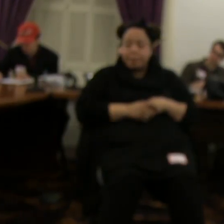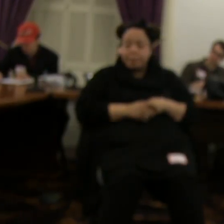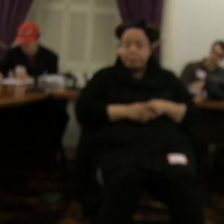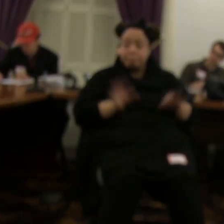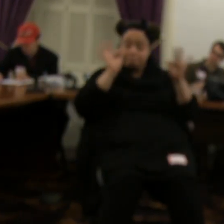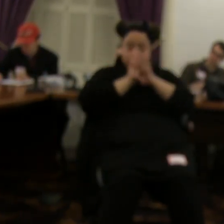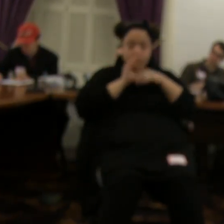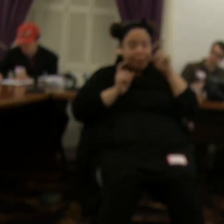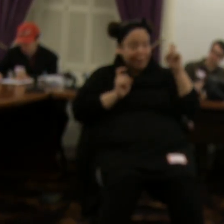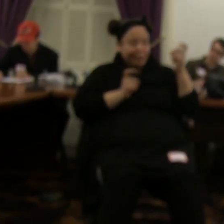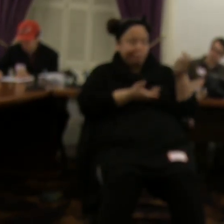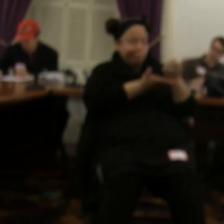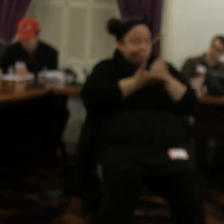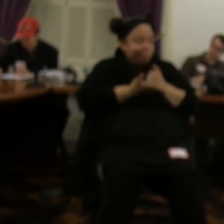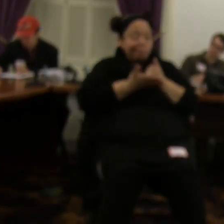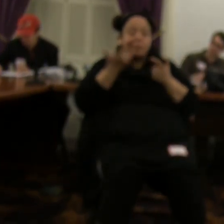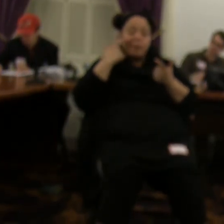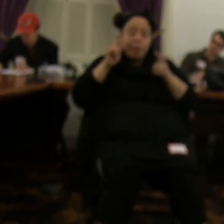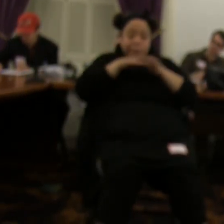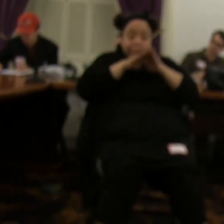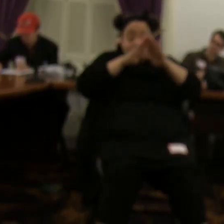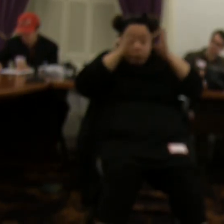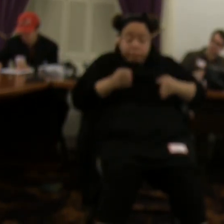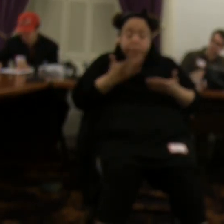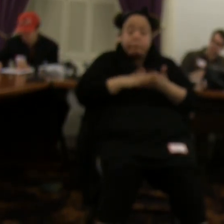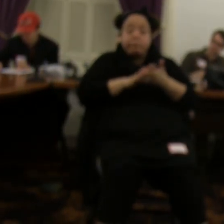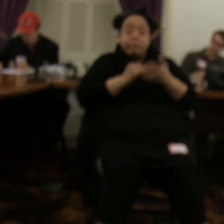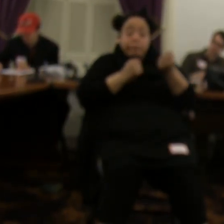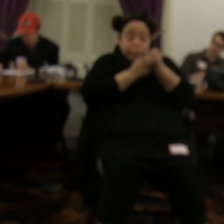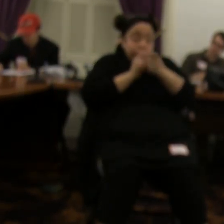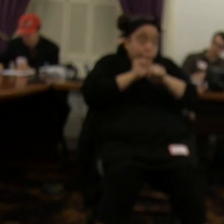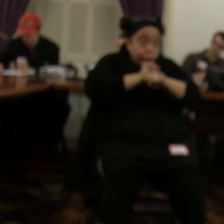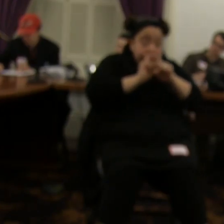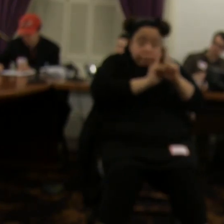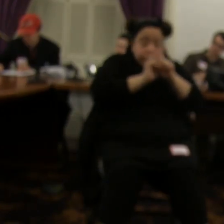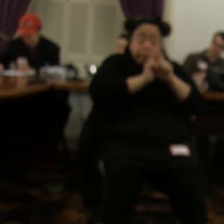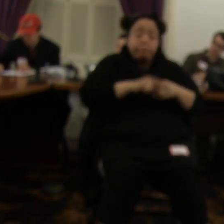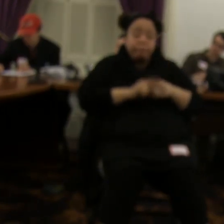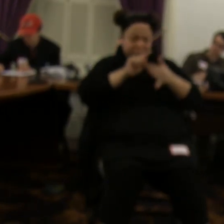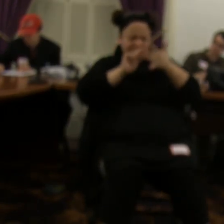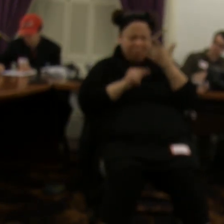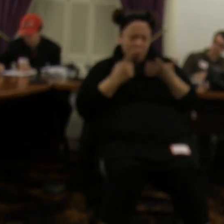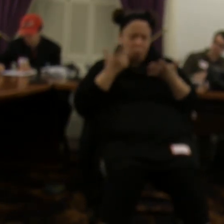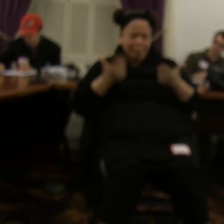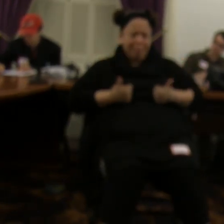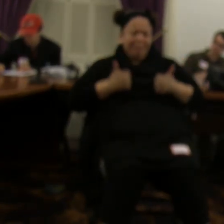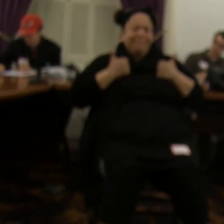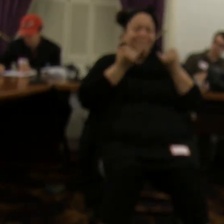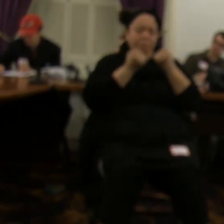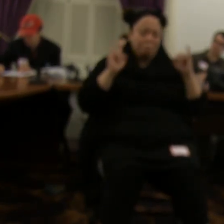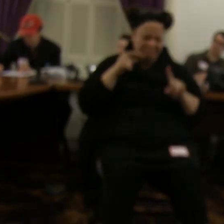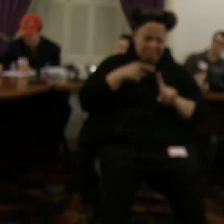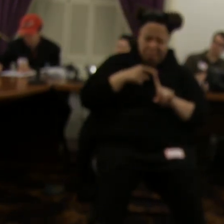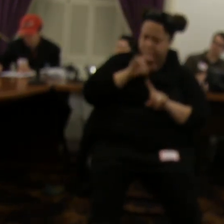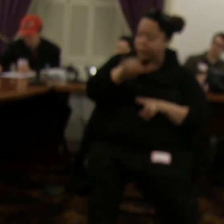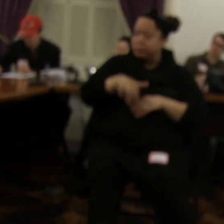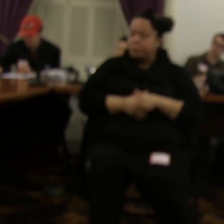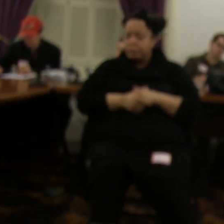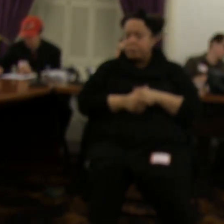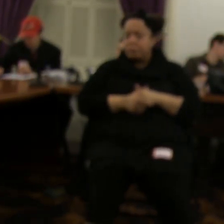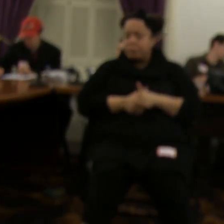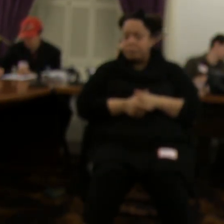health care. Because to Gary's point, a lot of these things like working, they can help people maintain